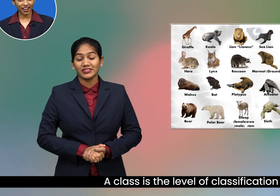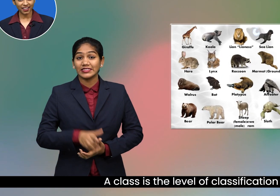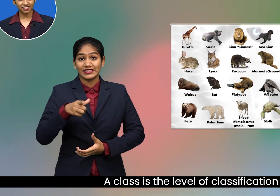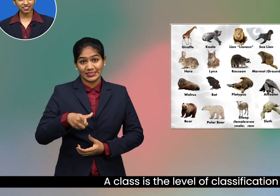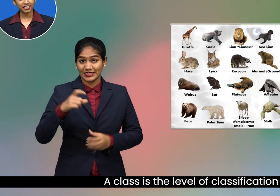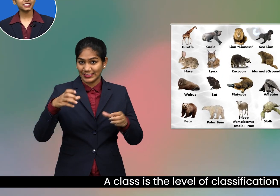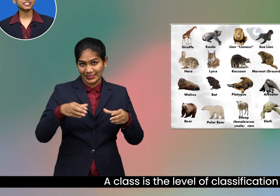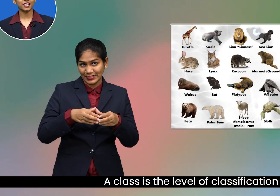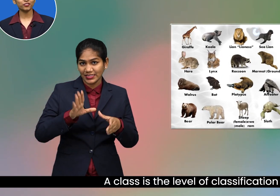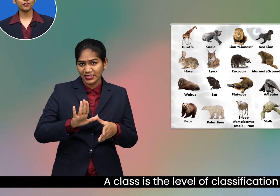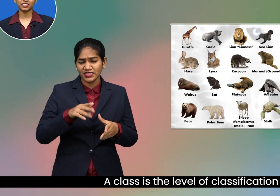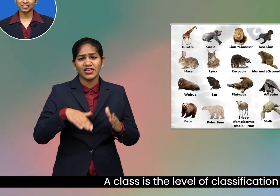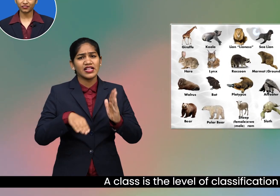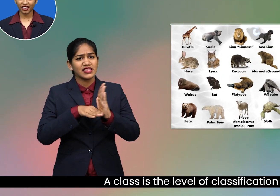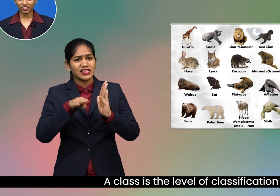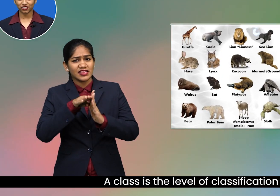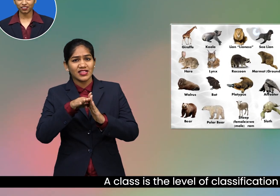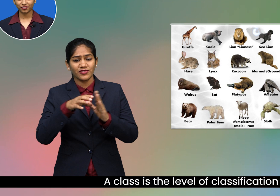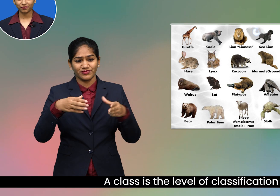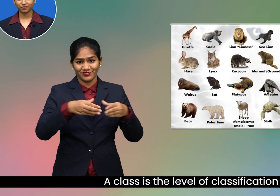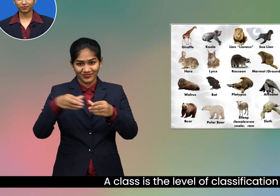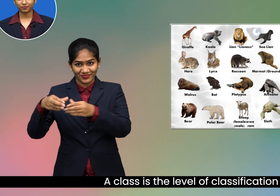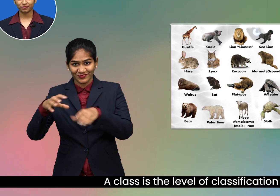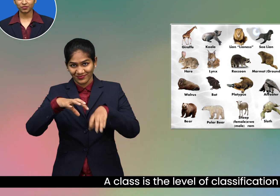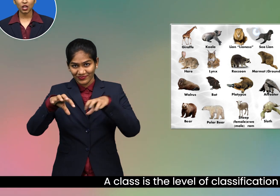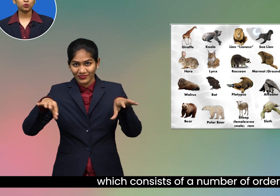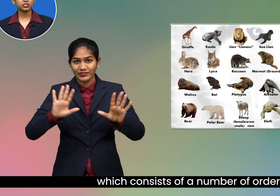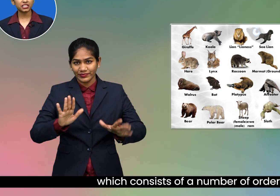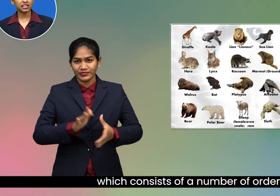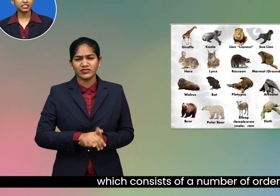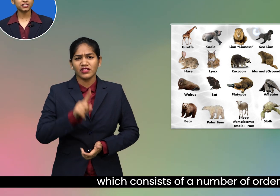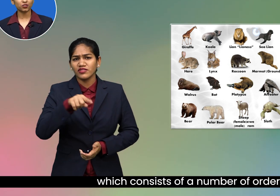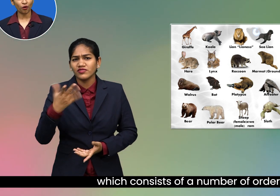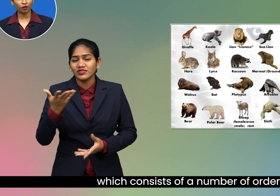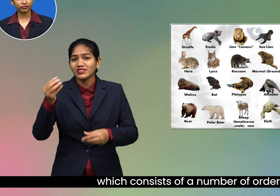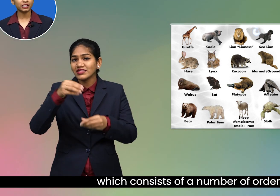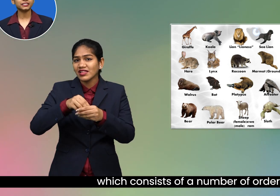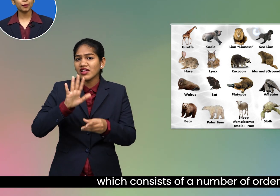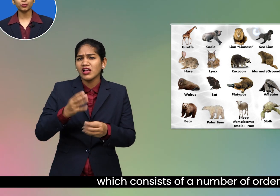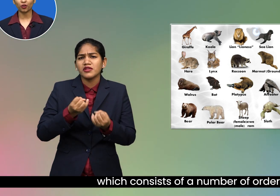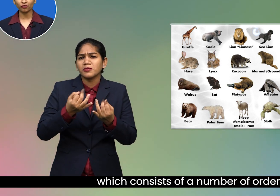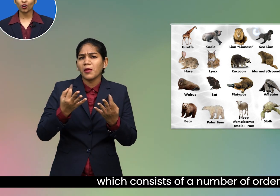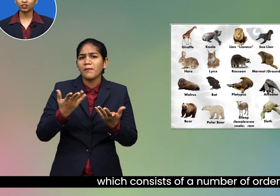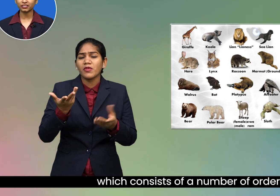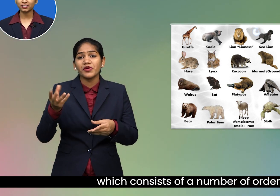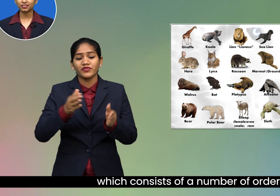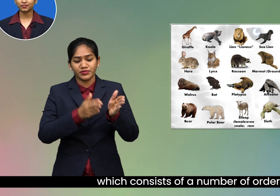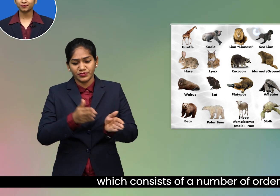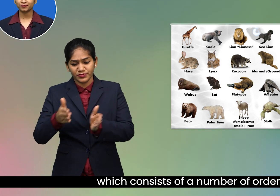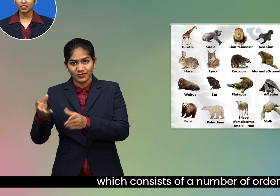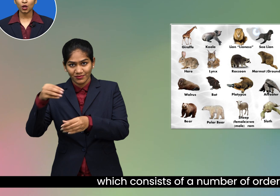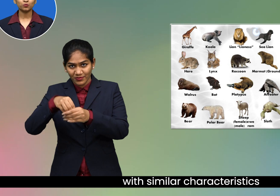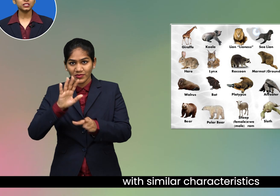A class is the level of classification which consists of a number of